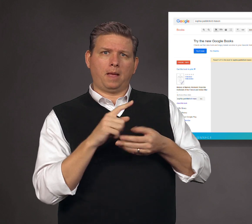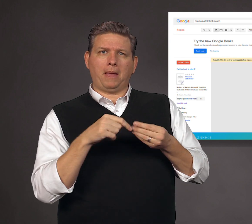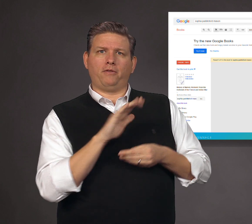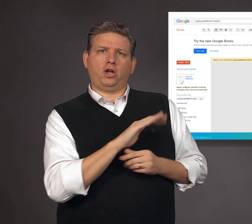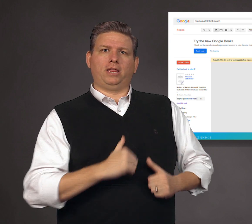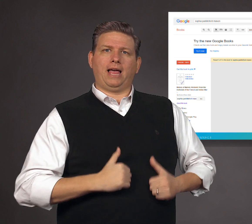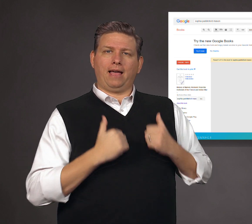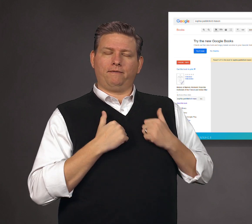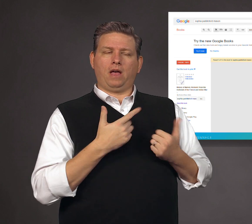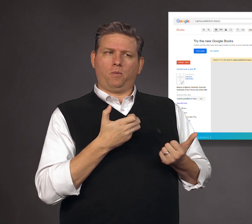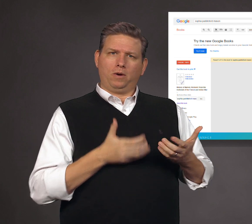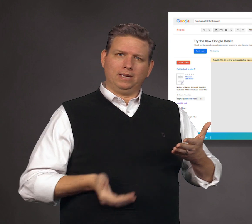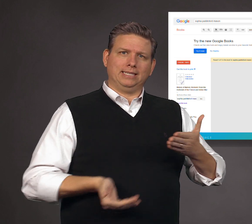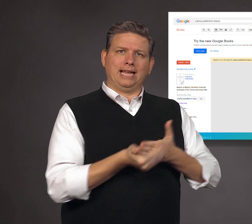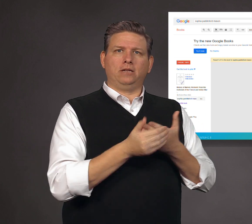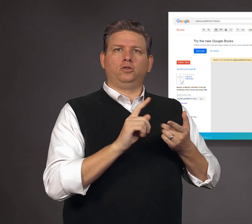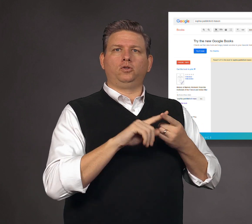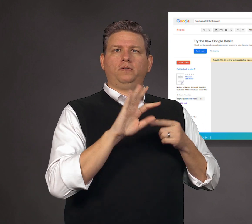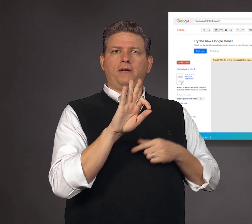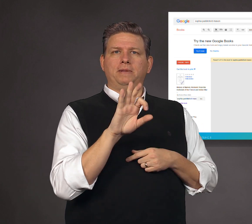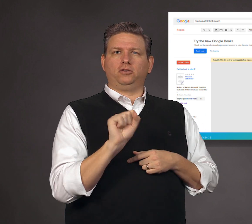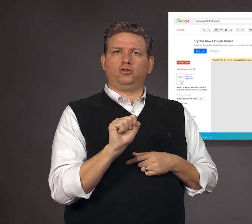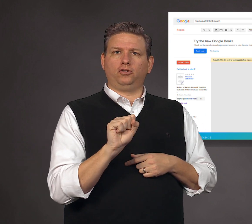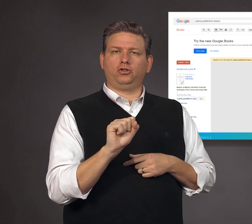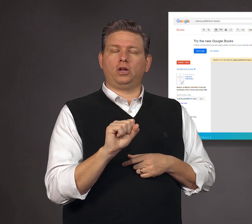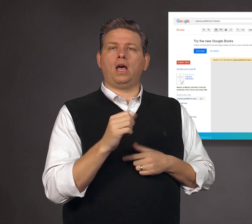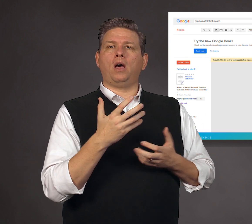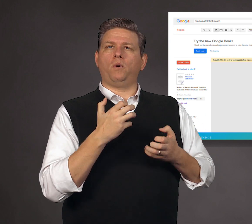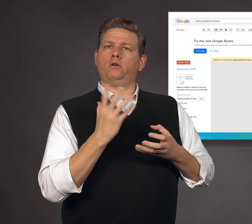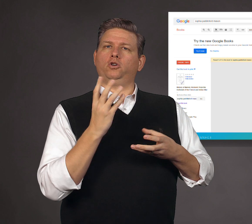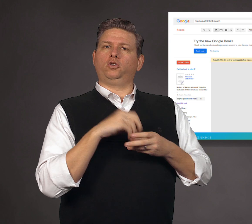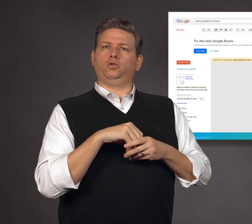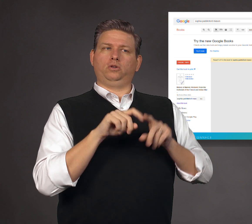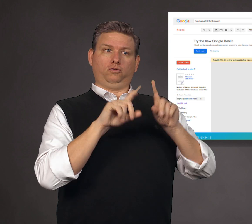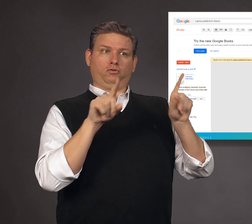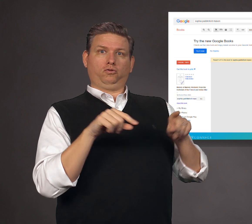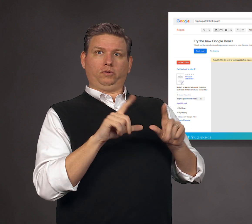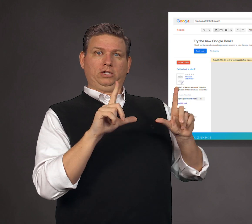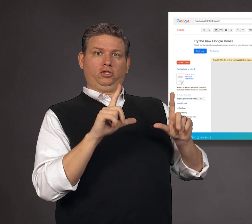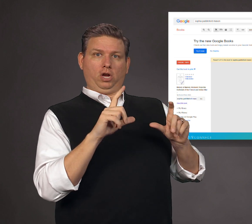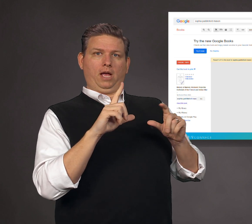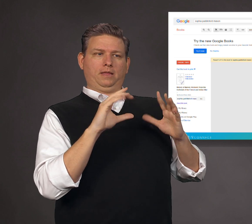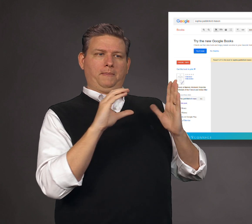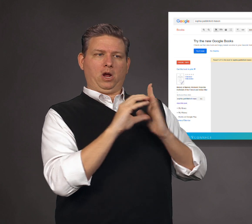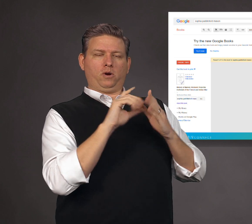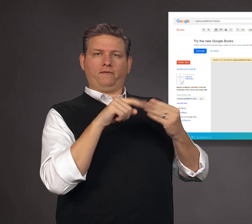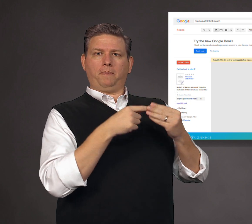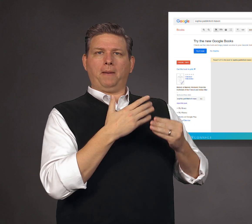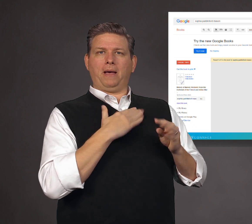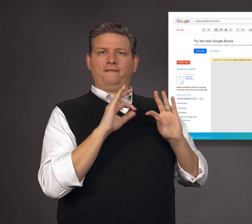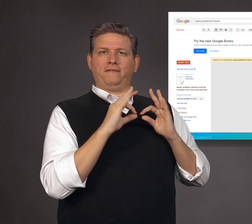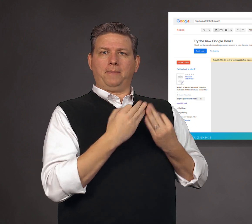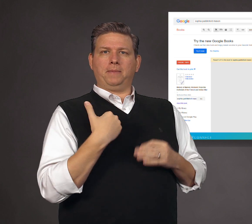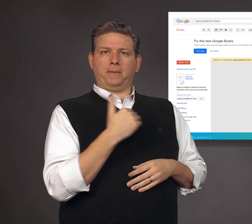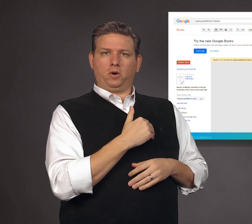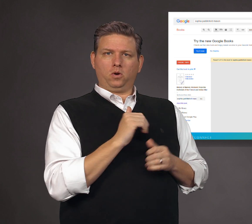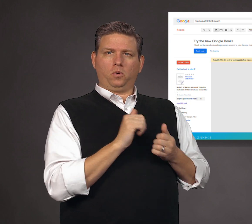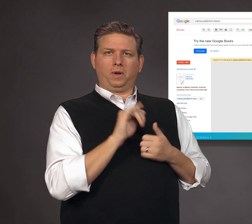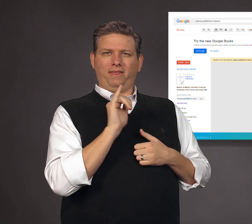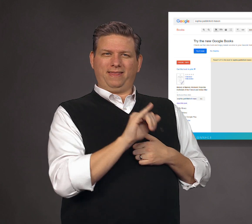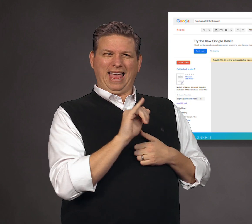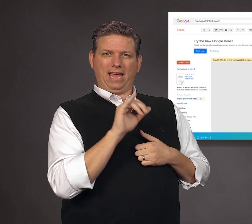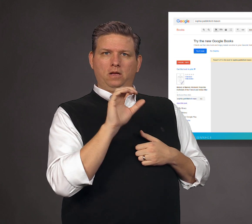their profile at FamilySearch. I want to be able to include a screenshot of the paragraphs about my ancestors with the source